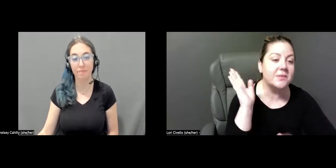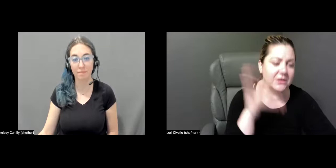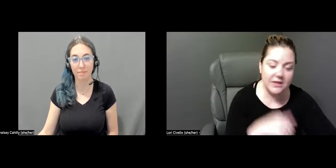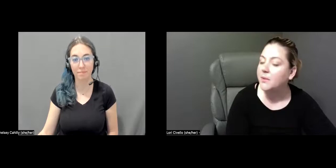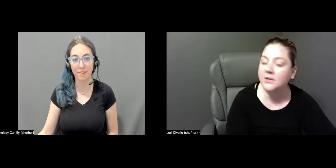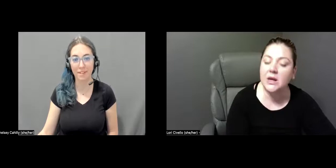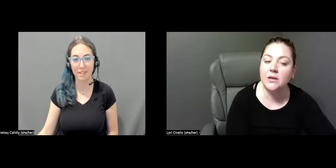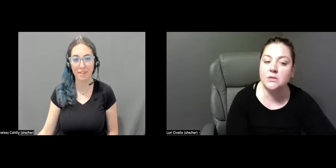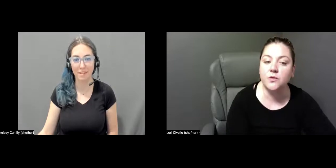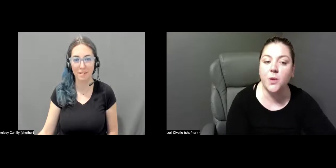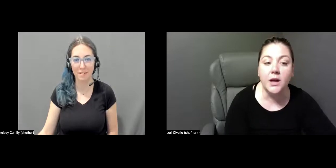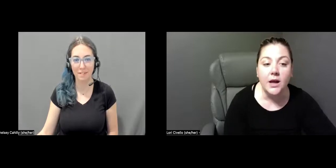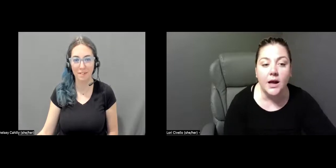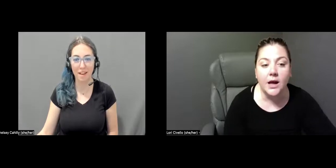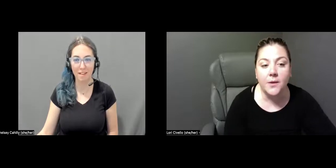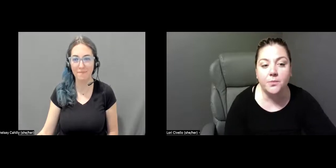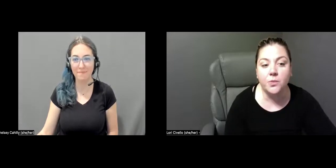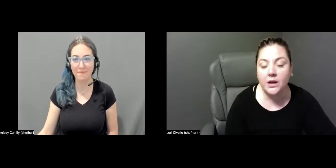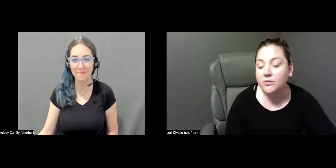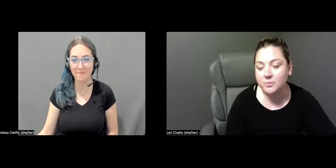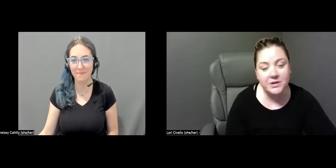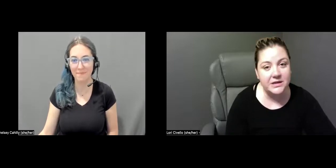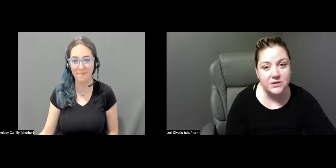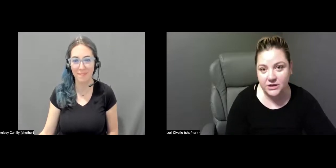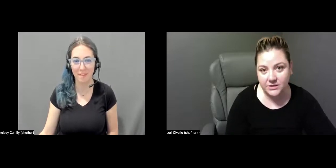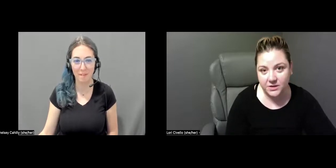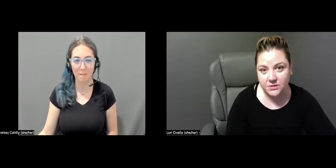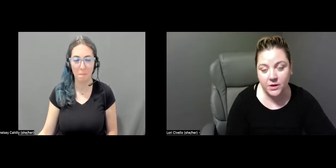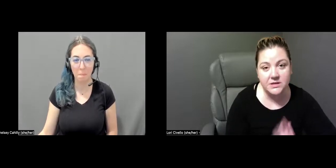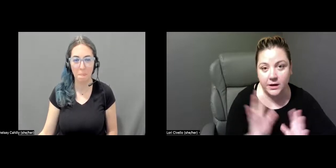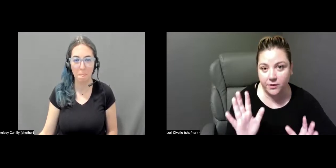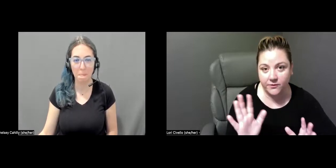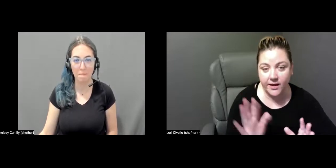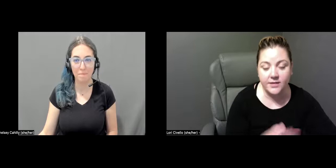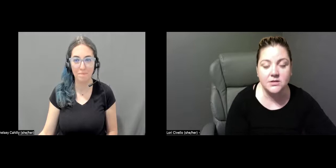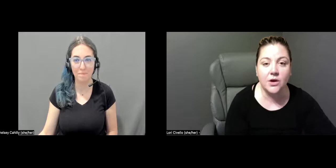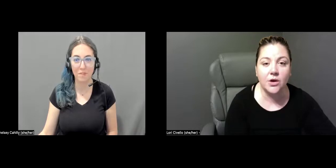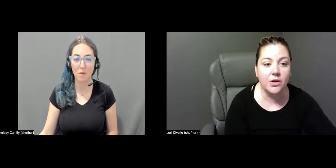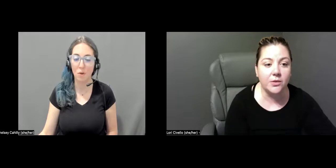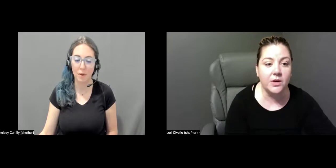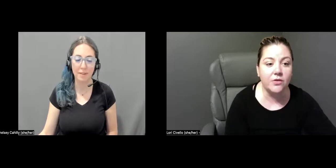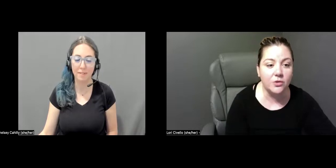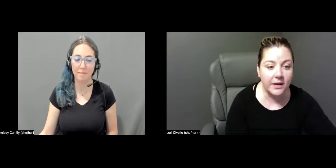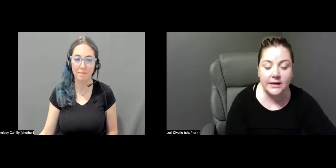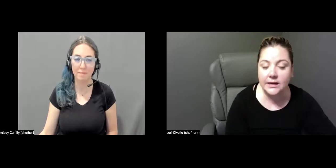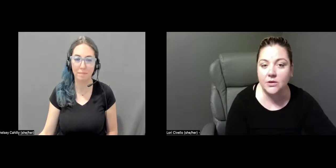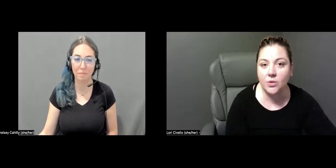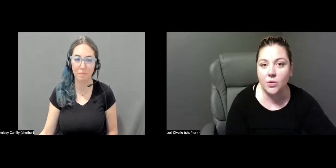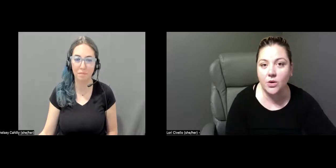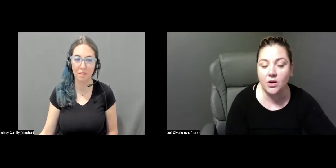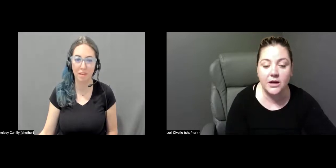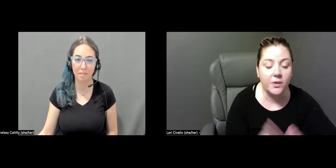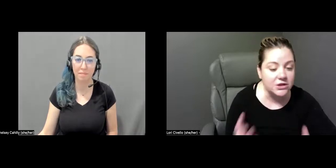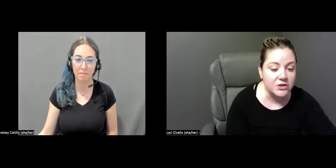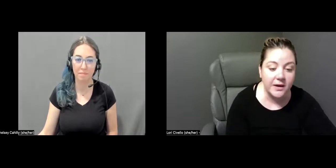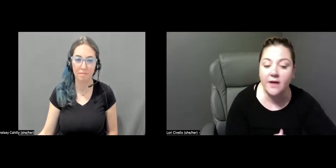going to mention that book. It's okay. Let's move forward. Please reach out to us. We always got a book for that. So whatever you might need,